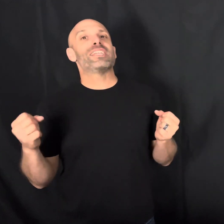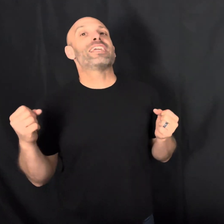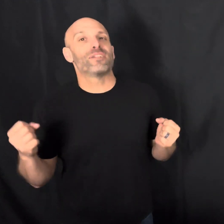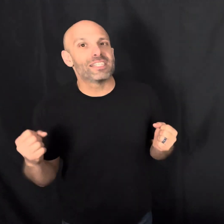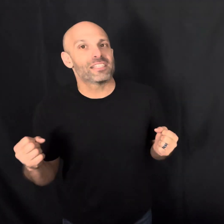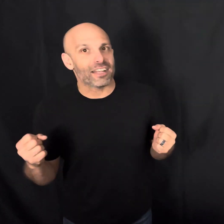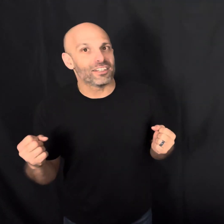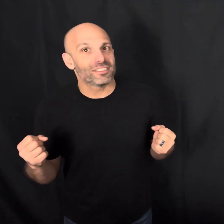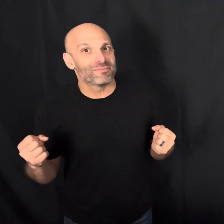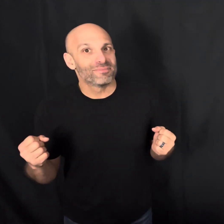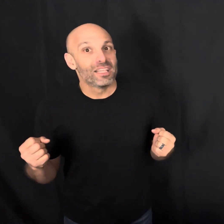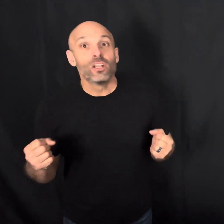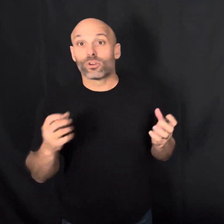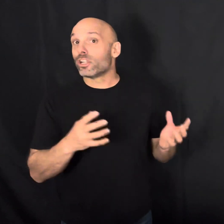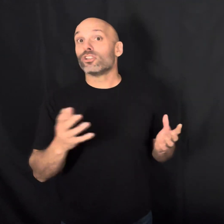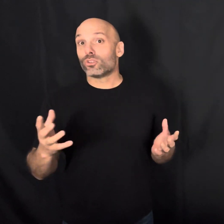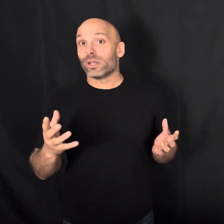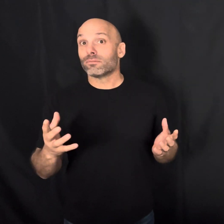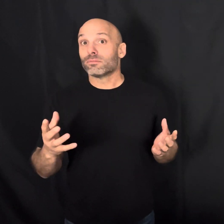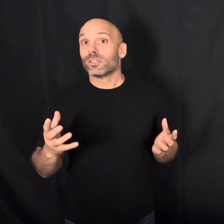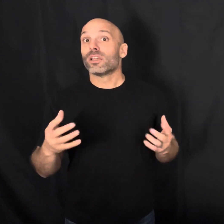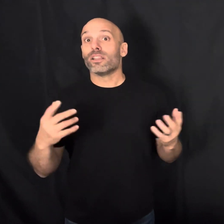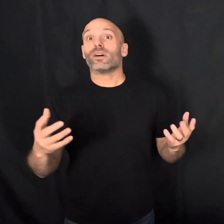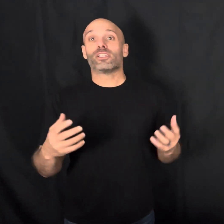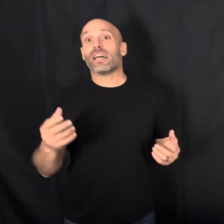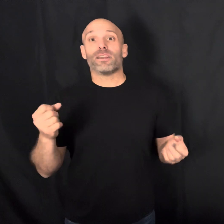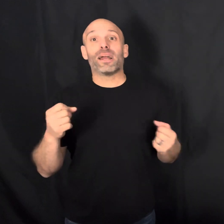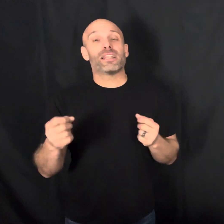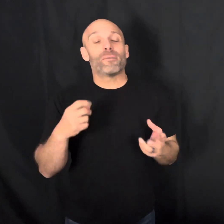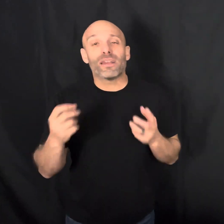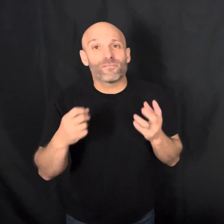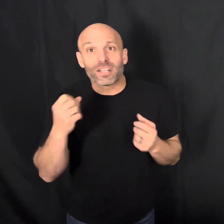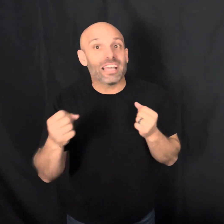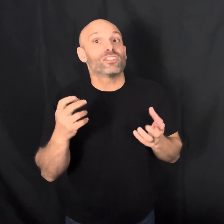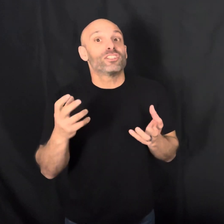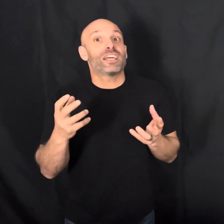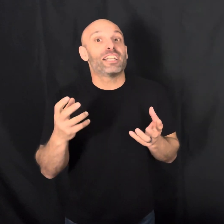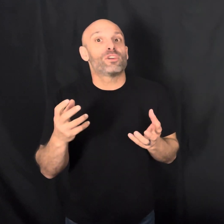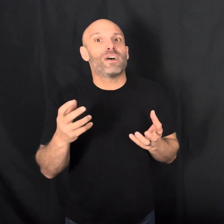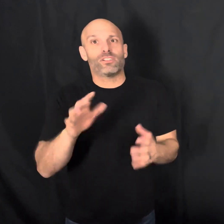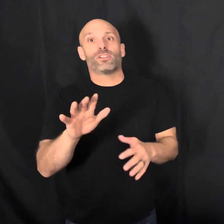hearing signers. So they're used to it. And they'll understand. They might forget that they're signing so fast, you go, oh.